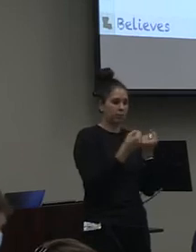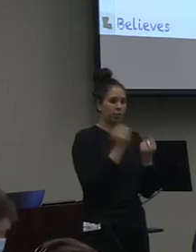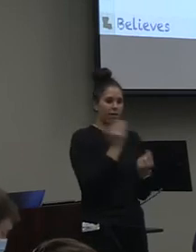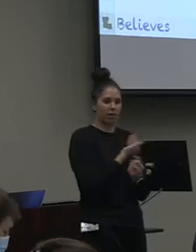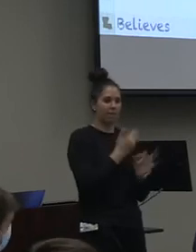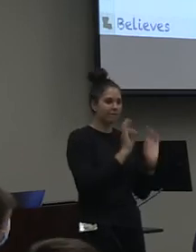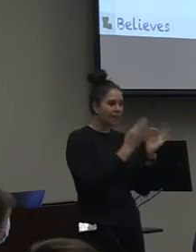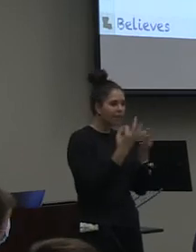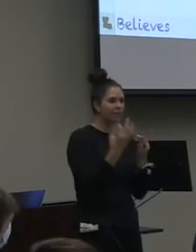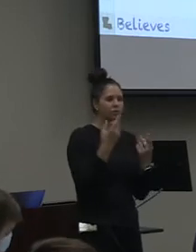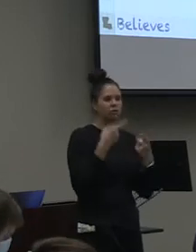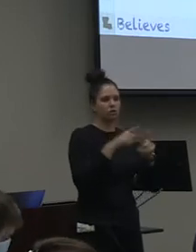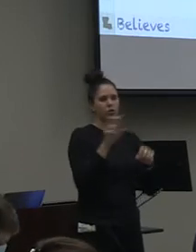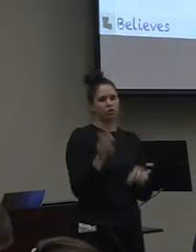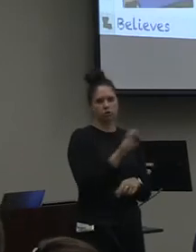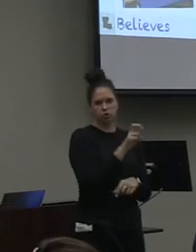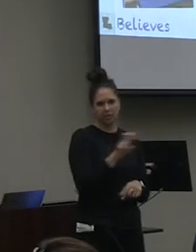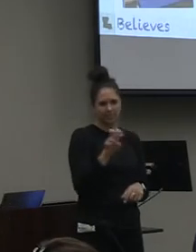journey.